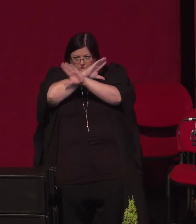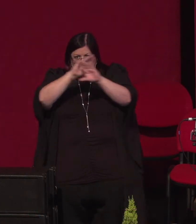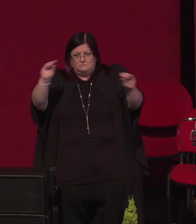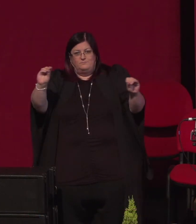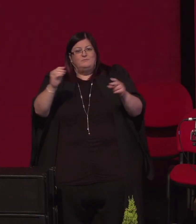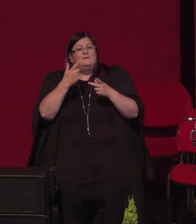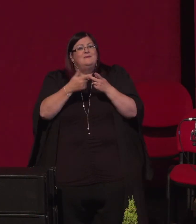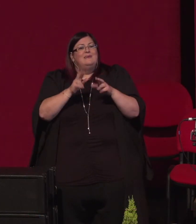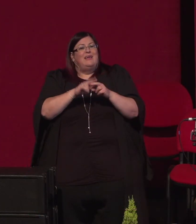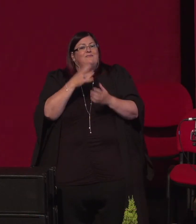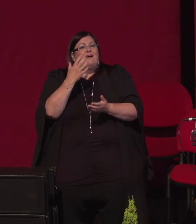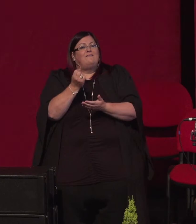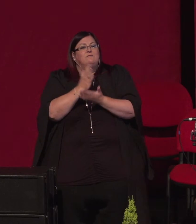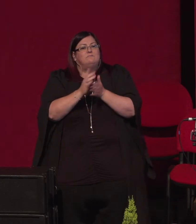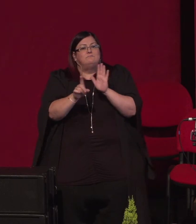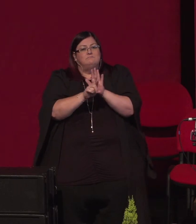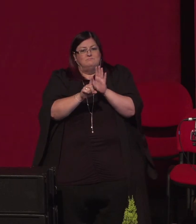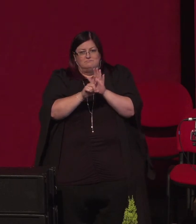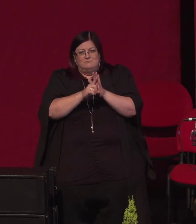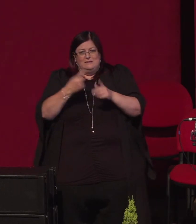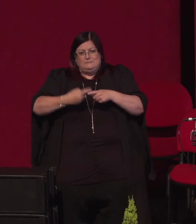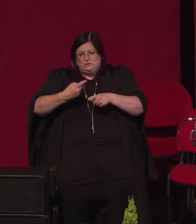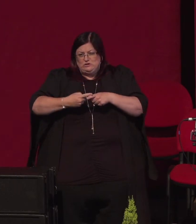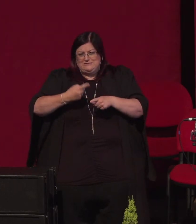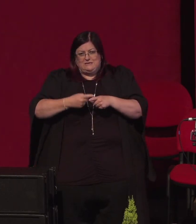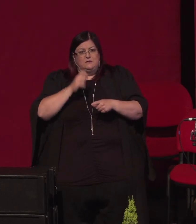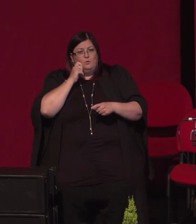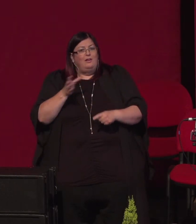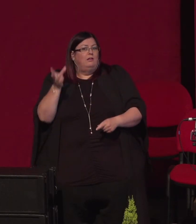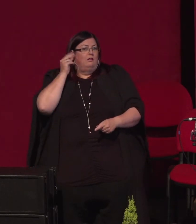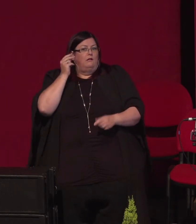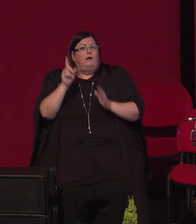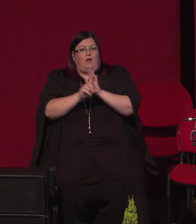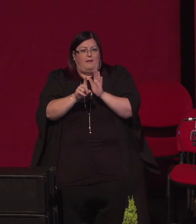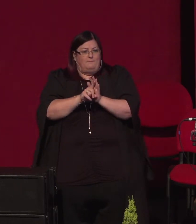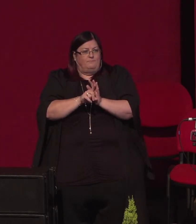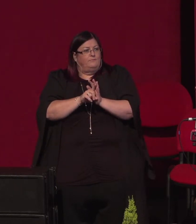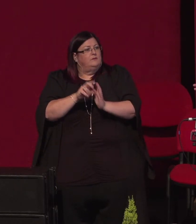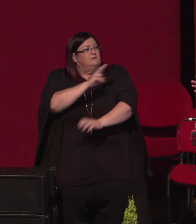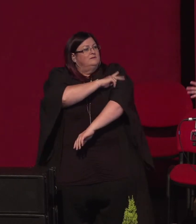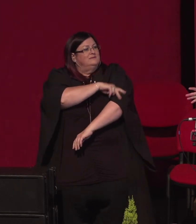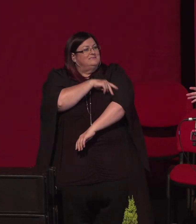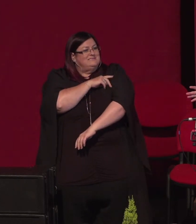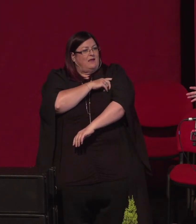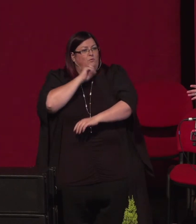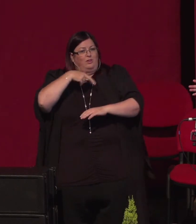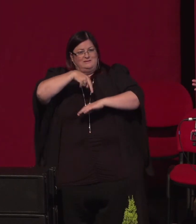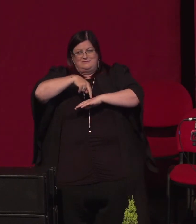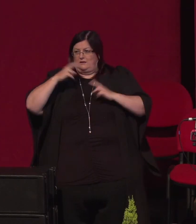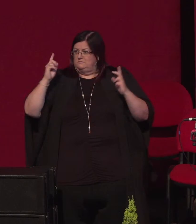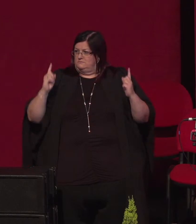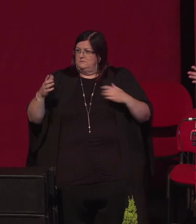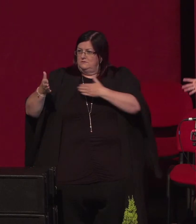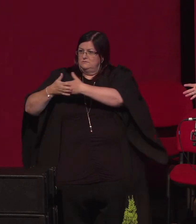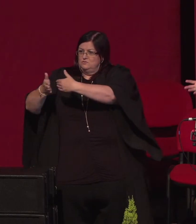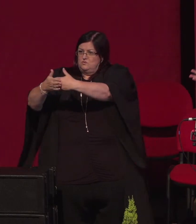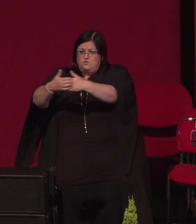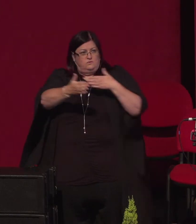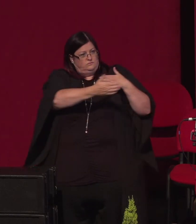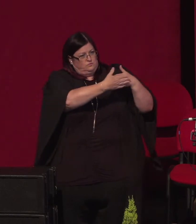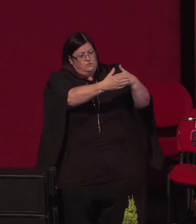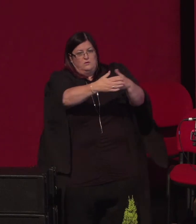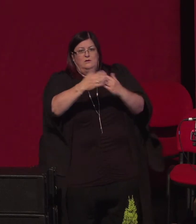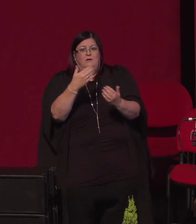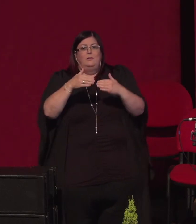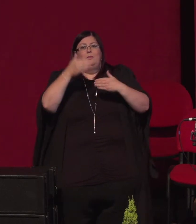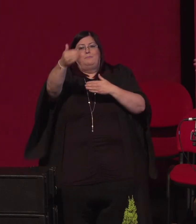in the unlikely event of an emergency, an alarm will sound. Marshals at each of the emergency exits located at the sides